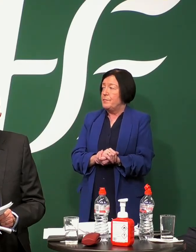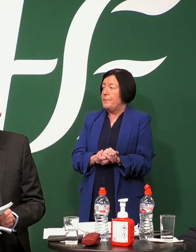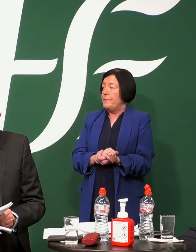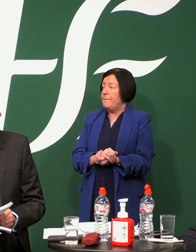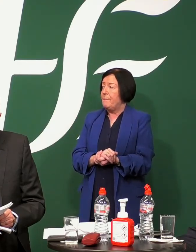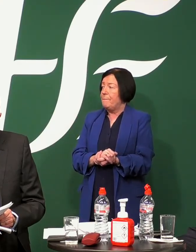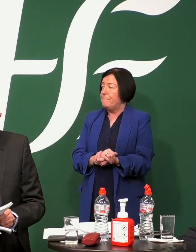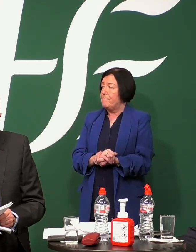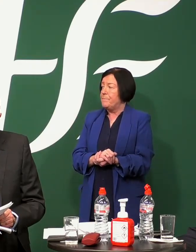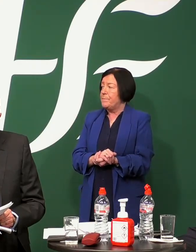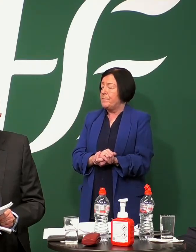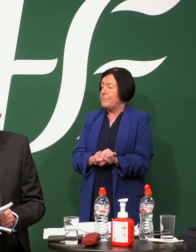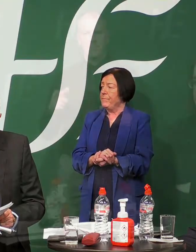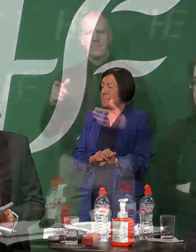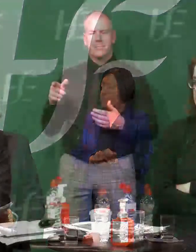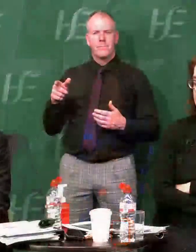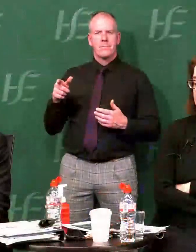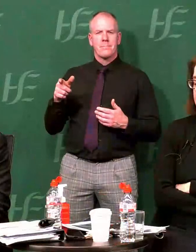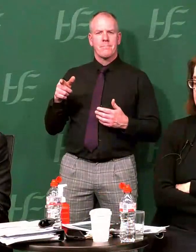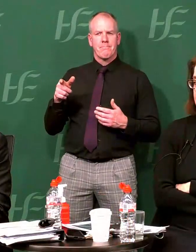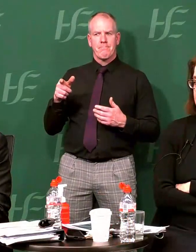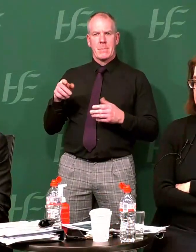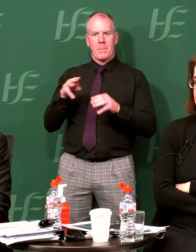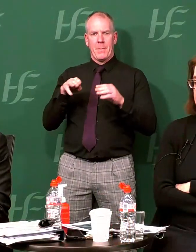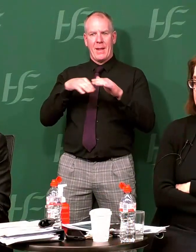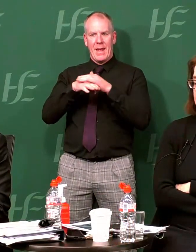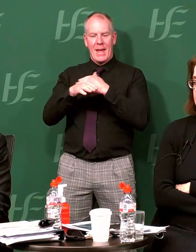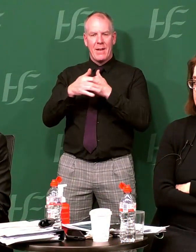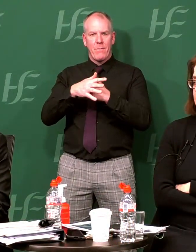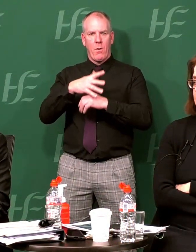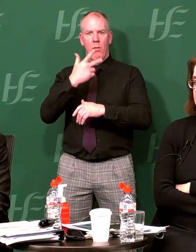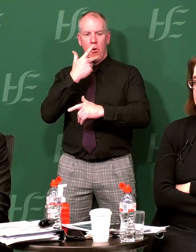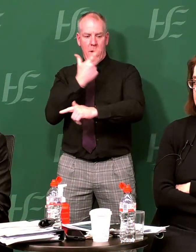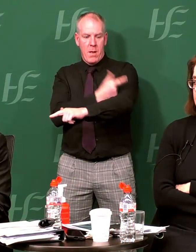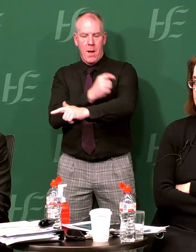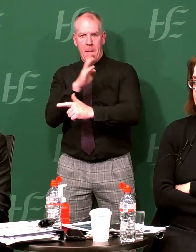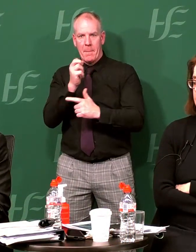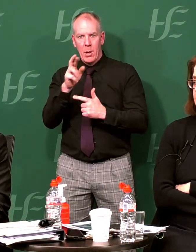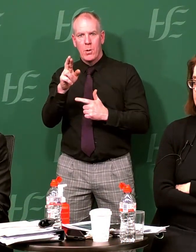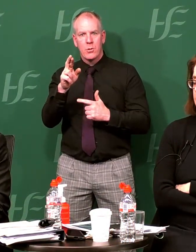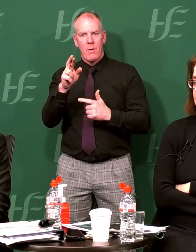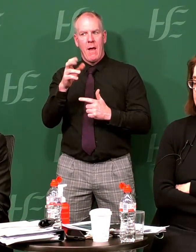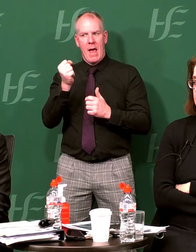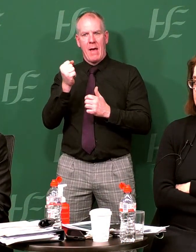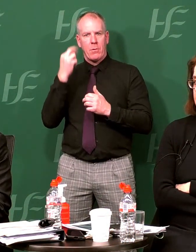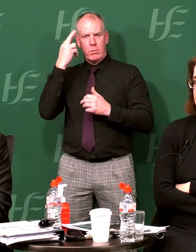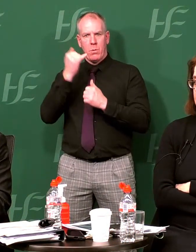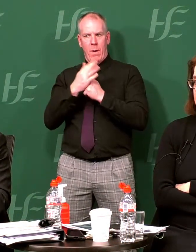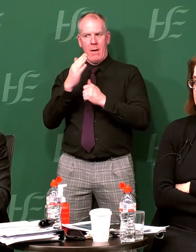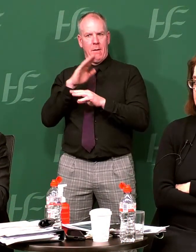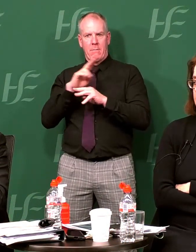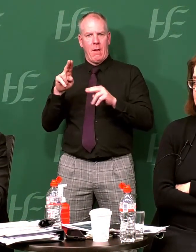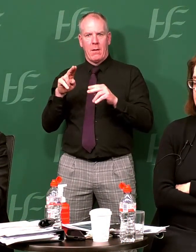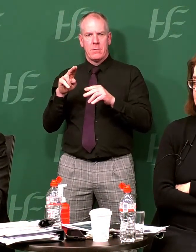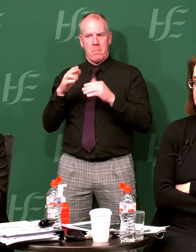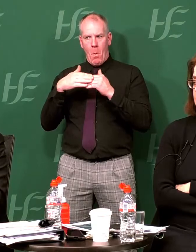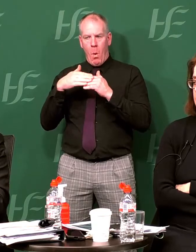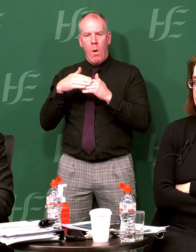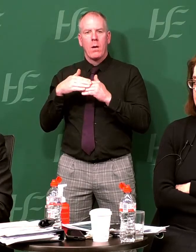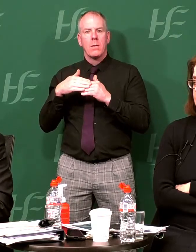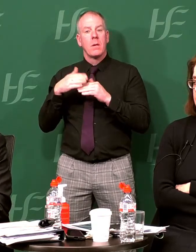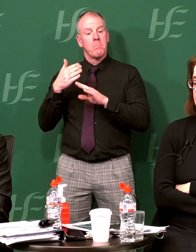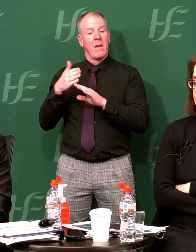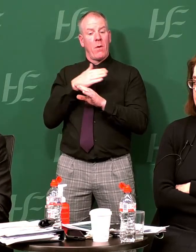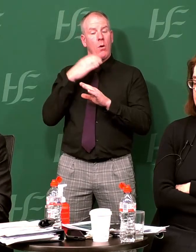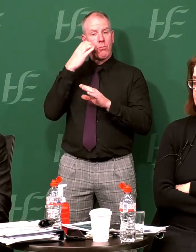it has, in terms of people coming forward and presenting for booster vaccination. There's a couple of dimensions to it. Certainly, prior to the